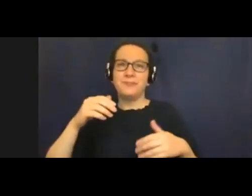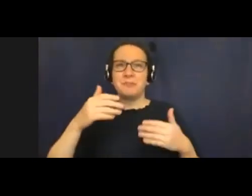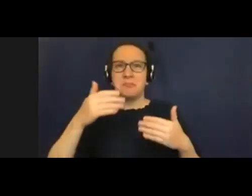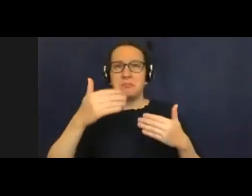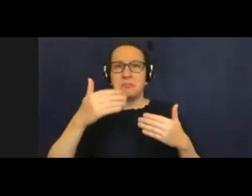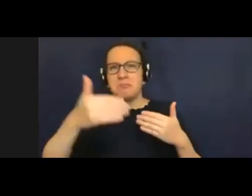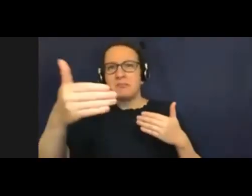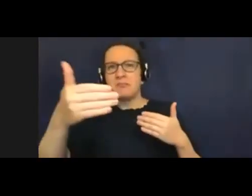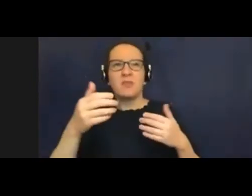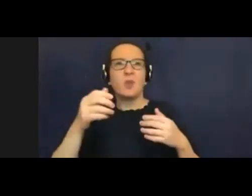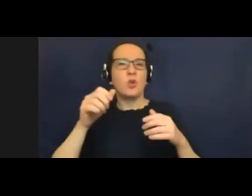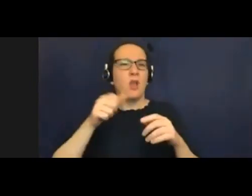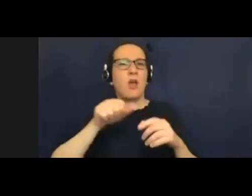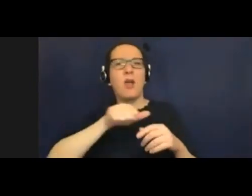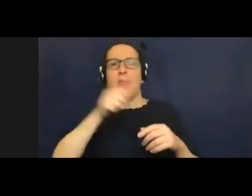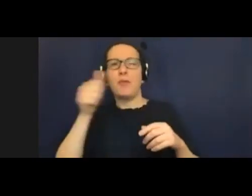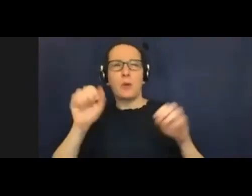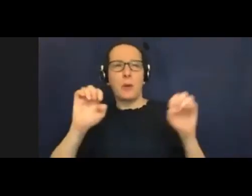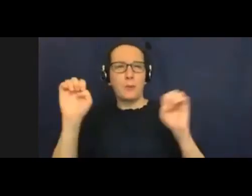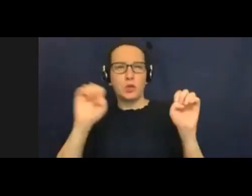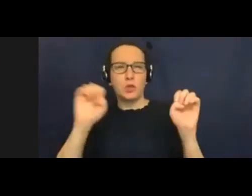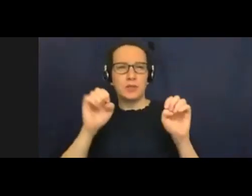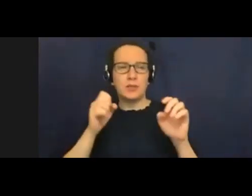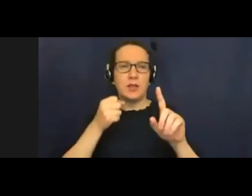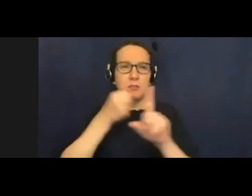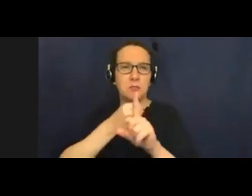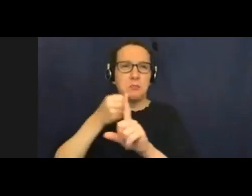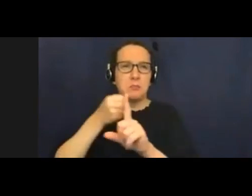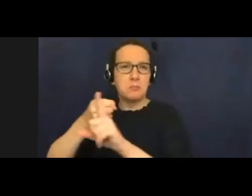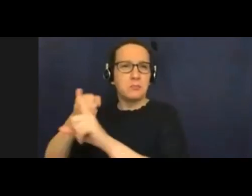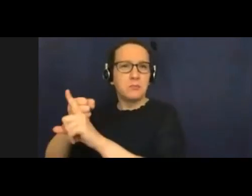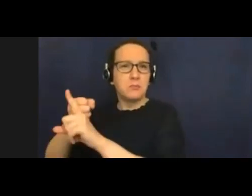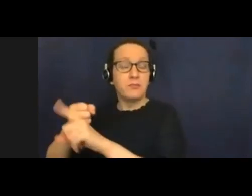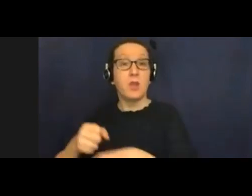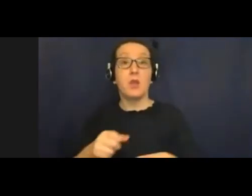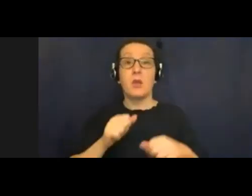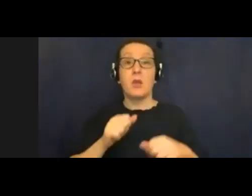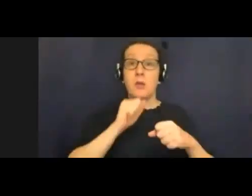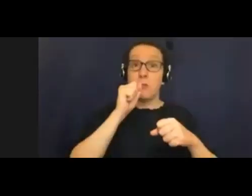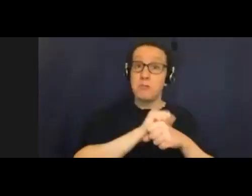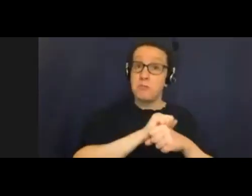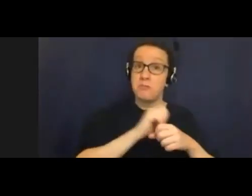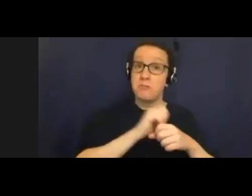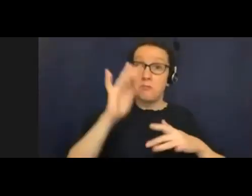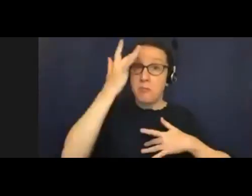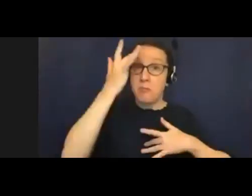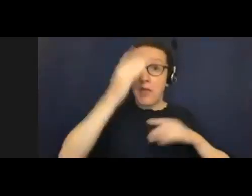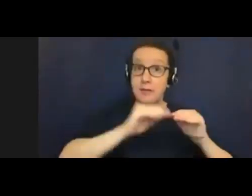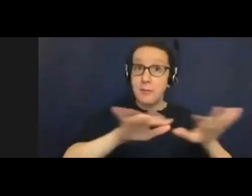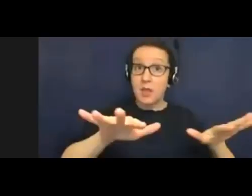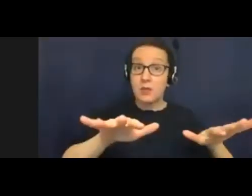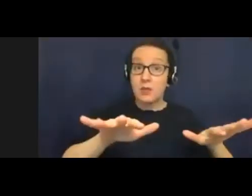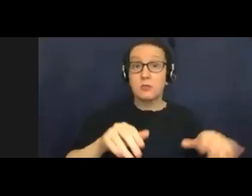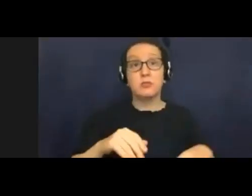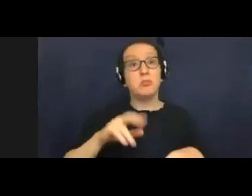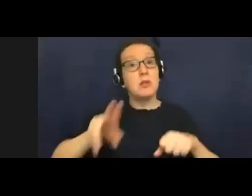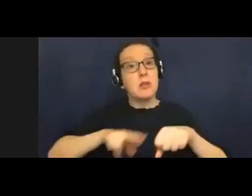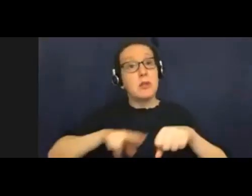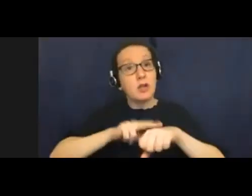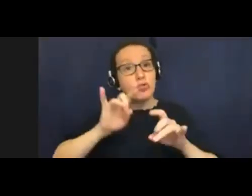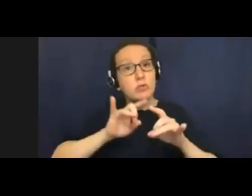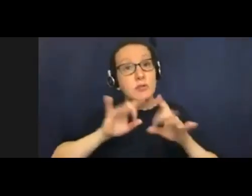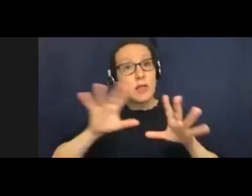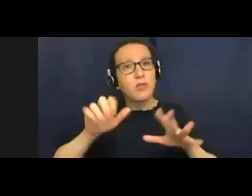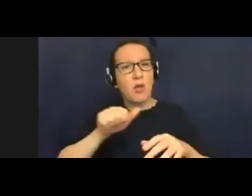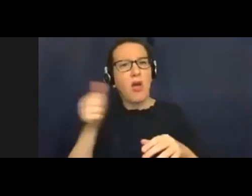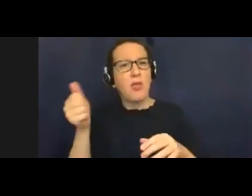both pandemic or natural disaster or any other emergency situations. I did not go